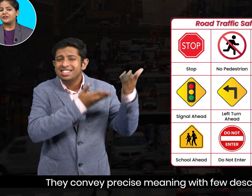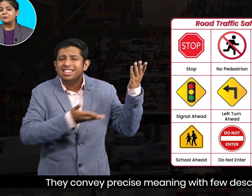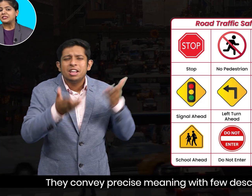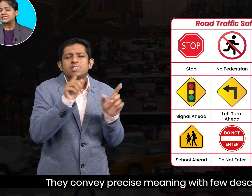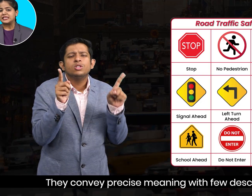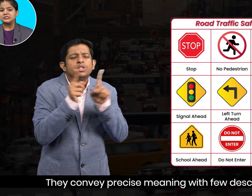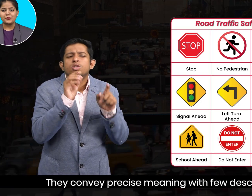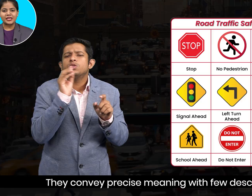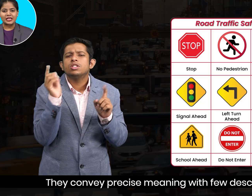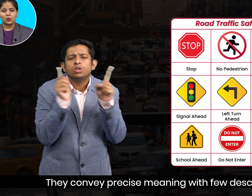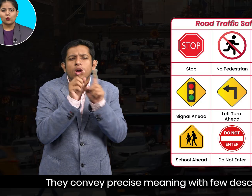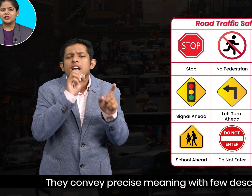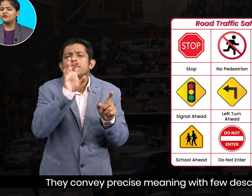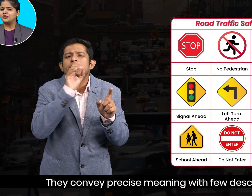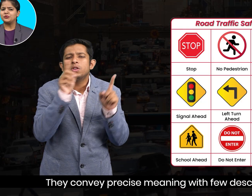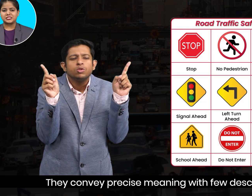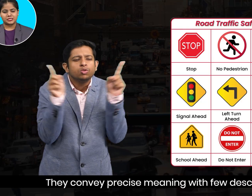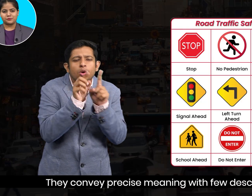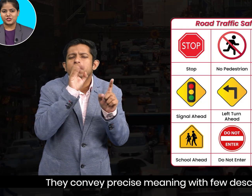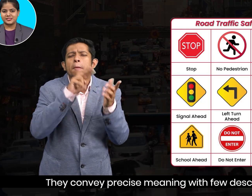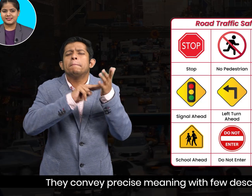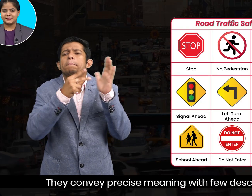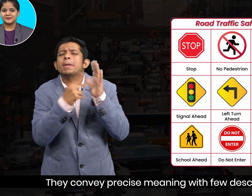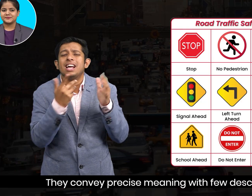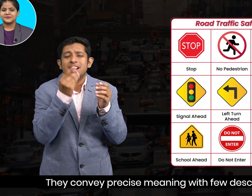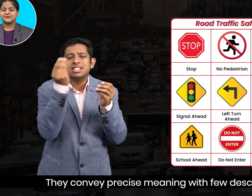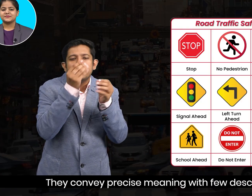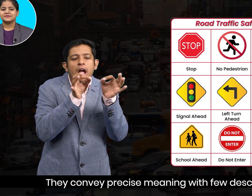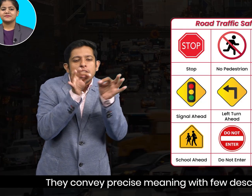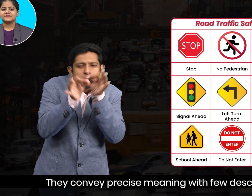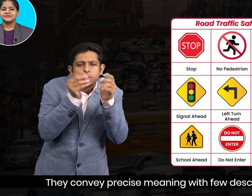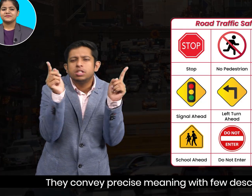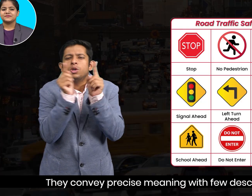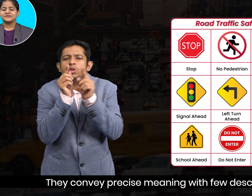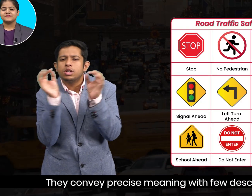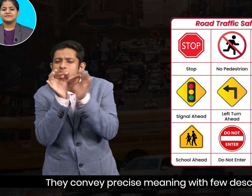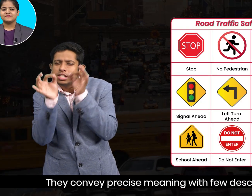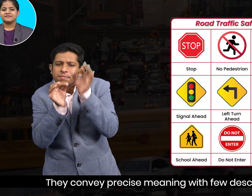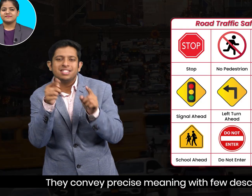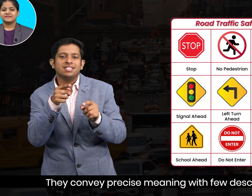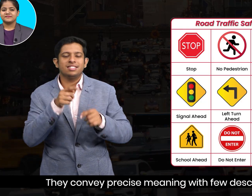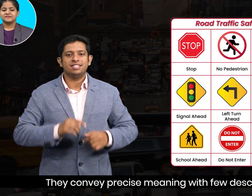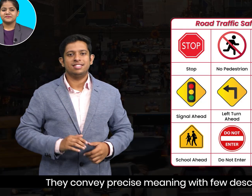They convey precise meaning with few descriptions.